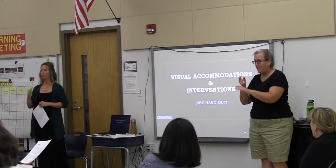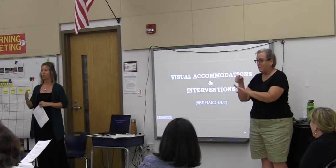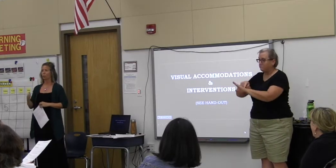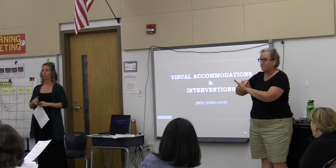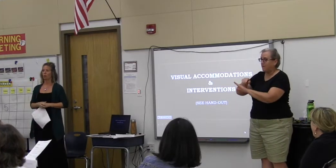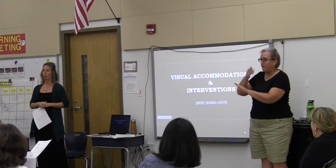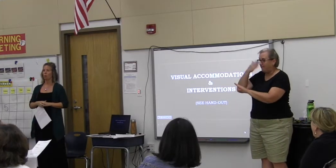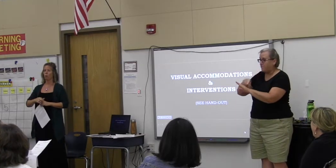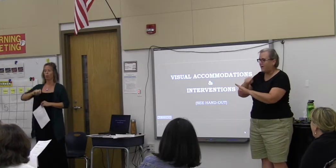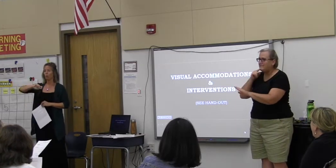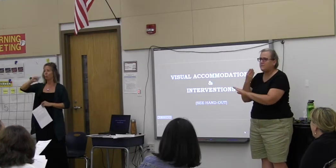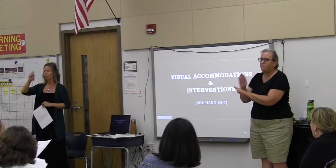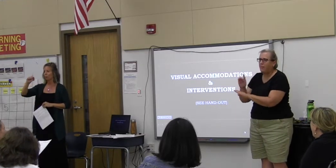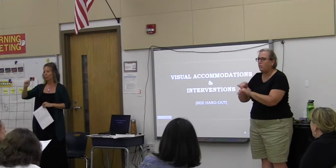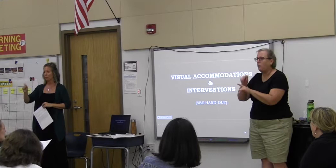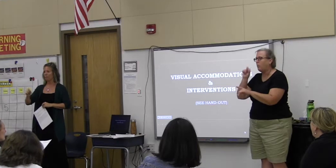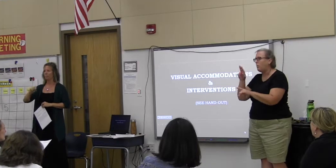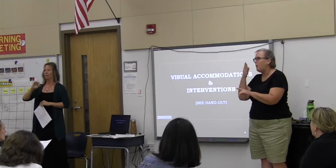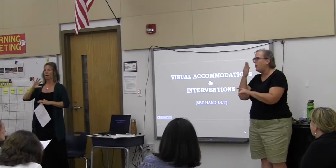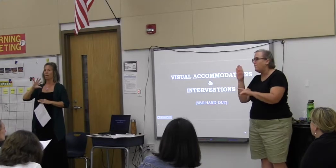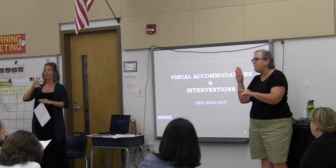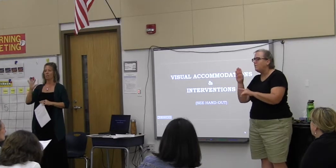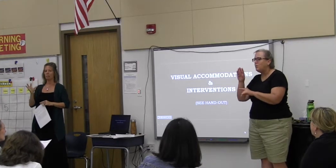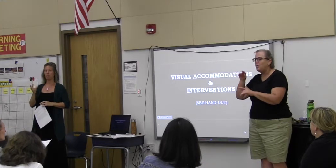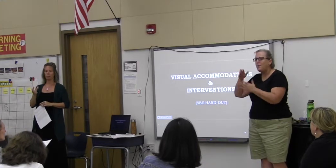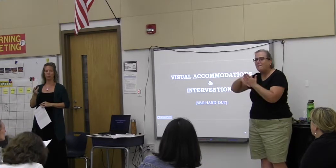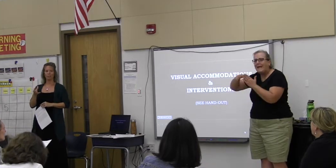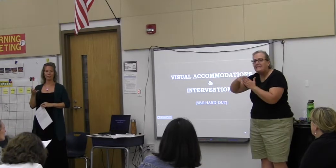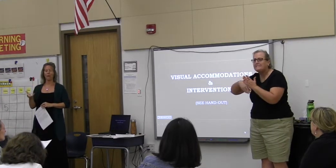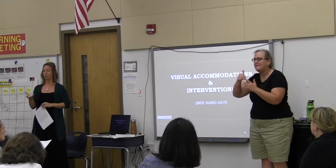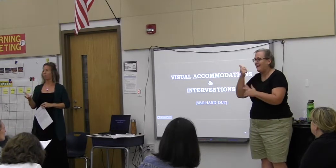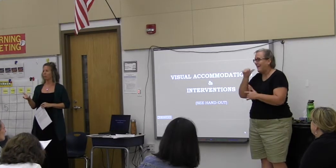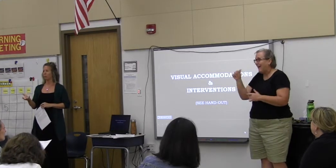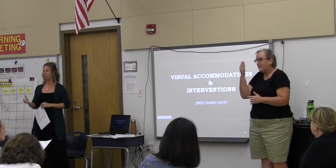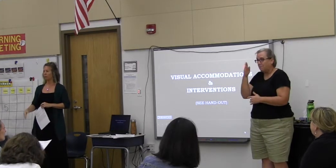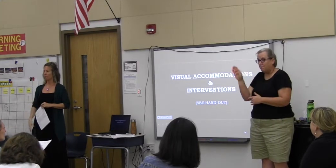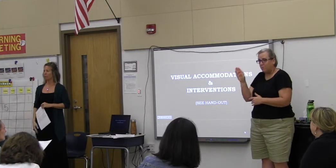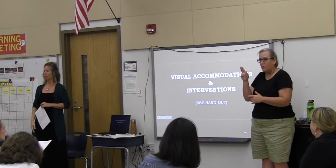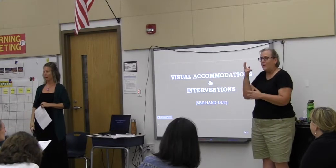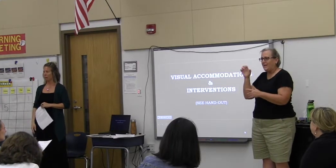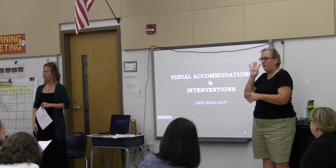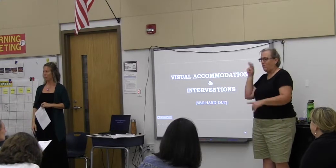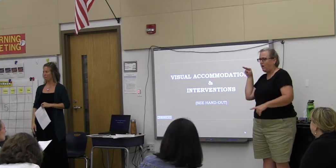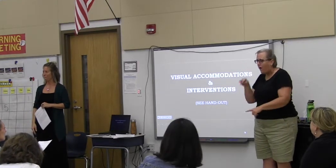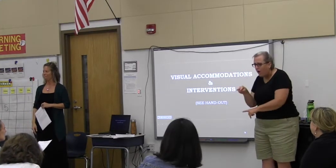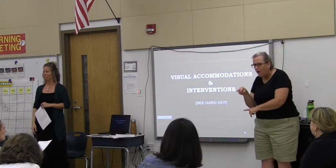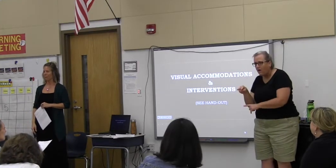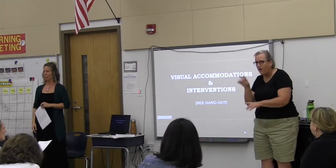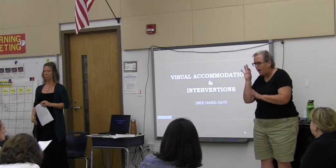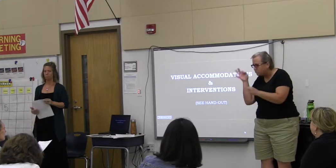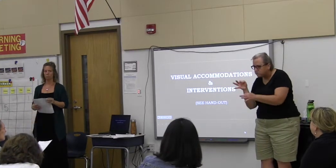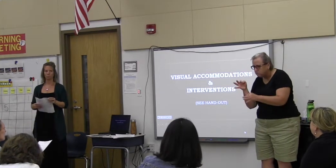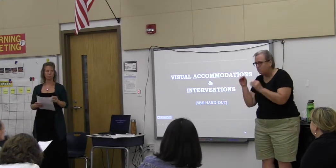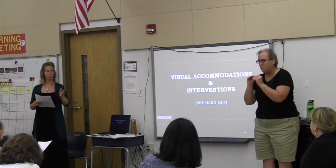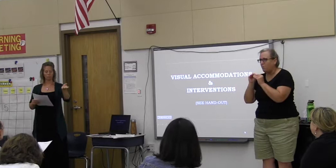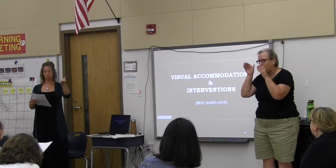the book blue or use blue puffy paint. Anything blue is going to help him to visually see better.